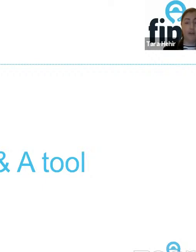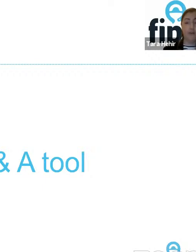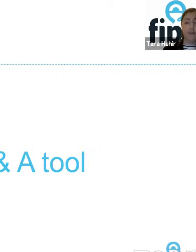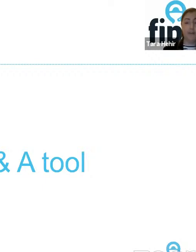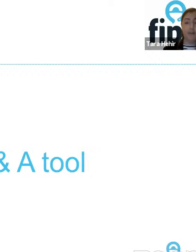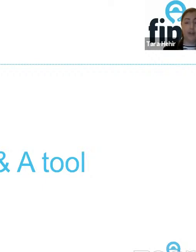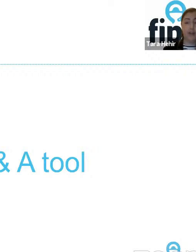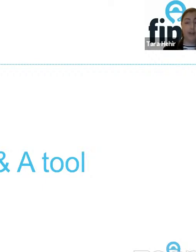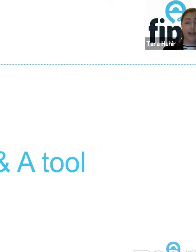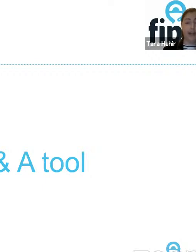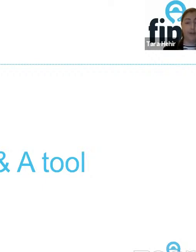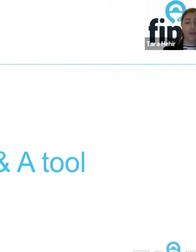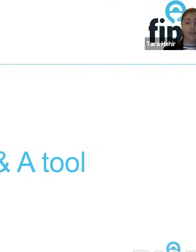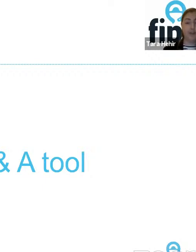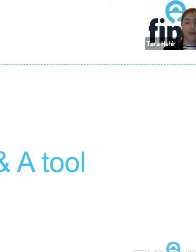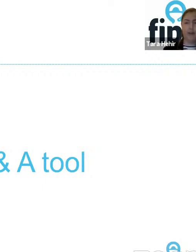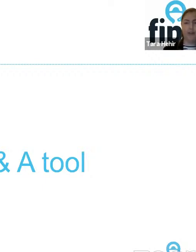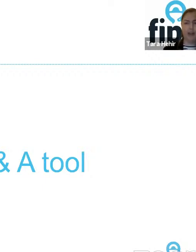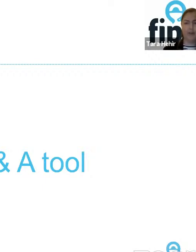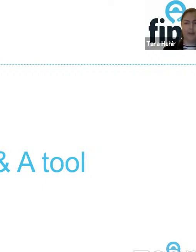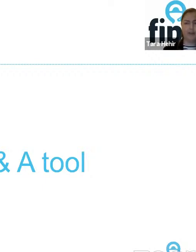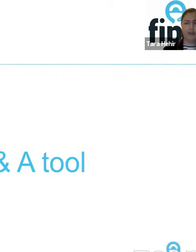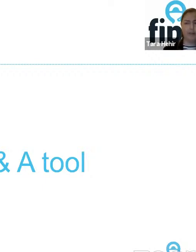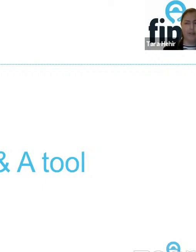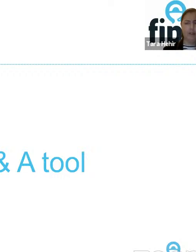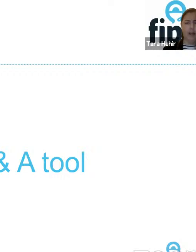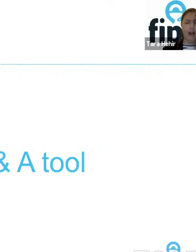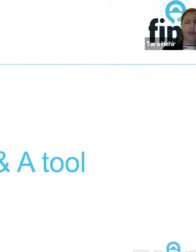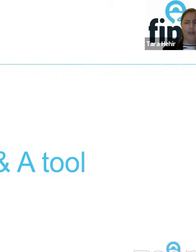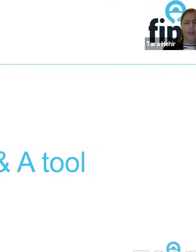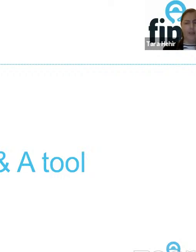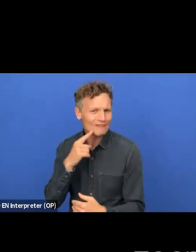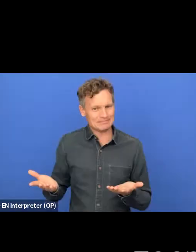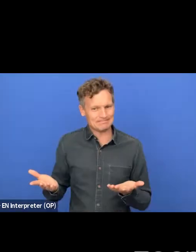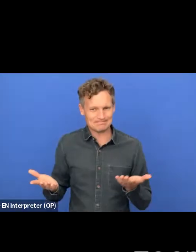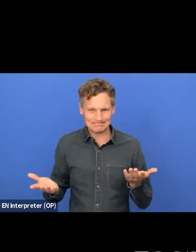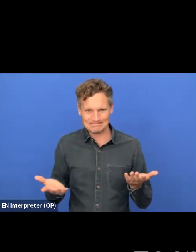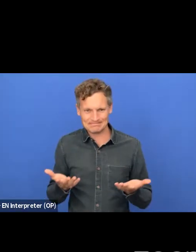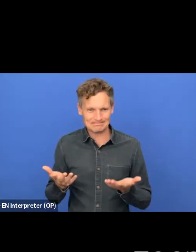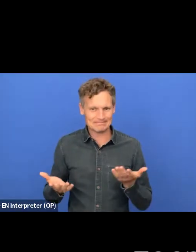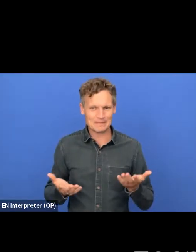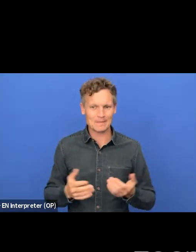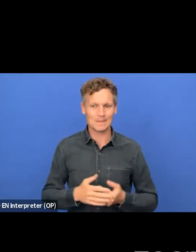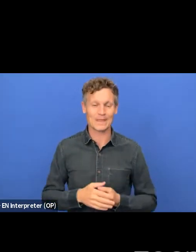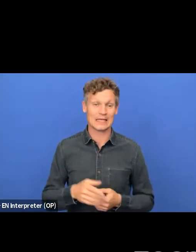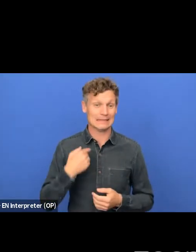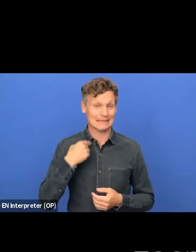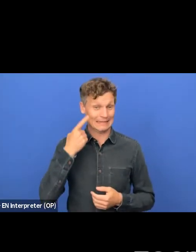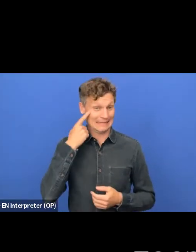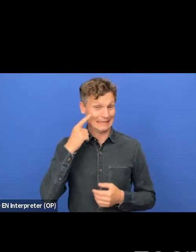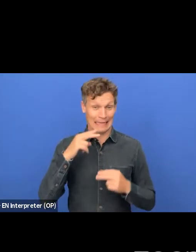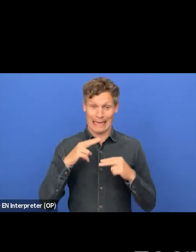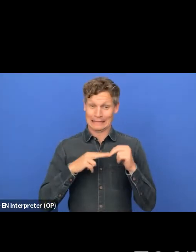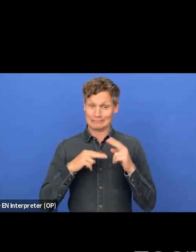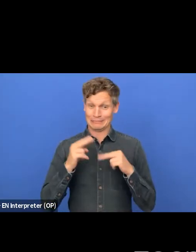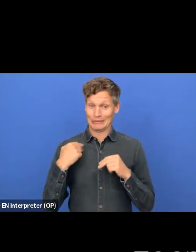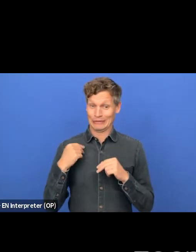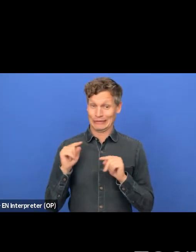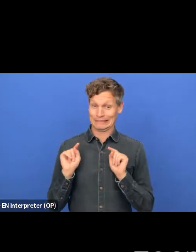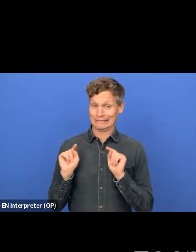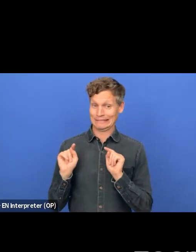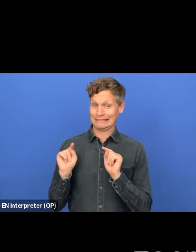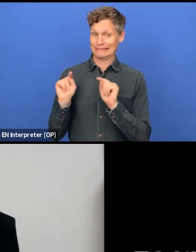for learning specific sign languages of other languages? I think that might need to be Casper and